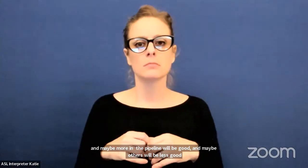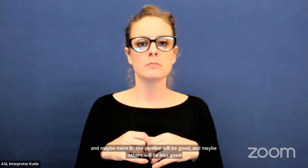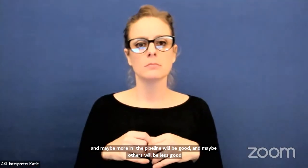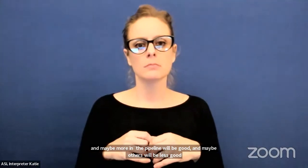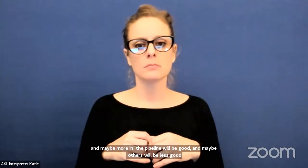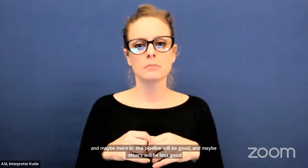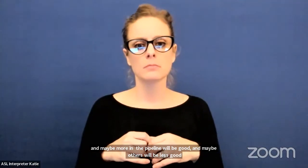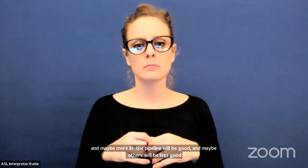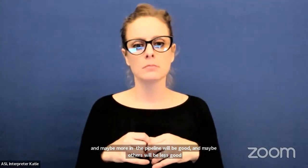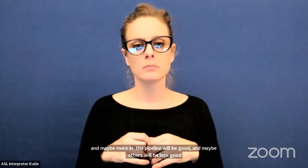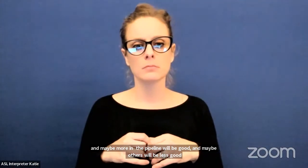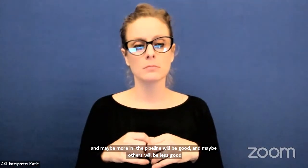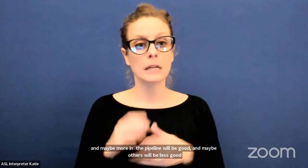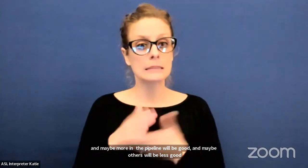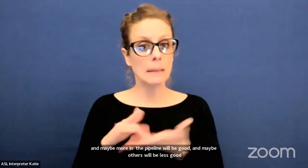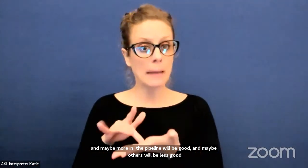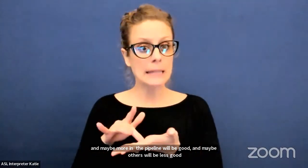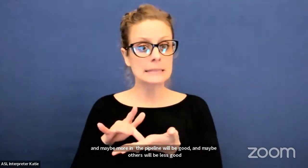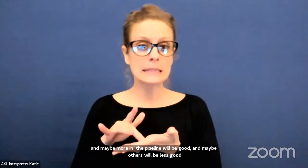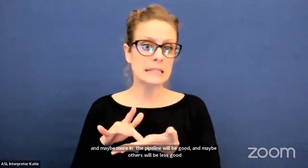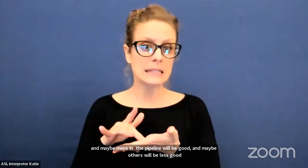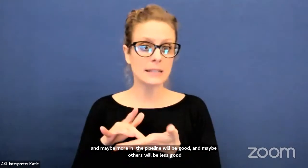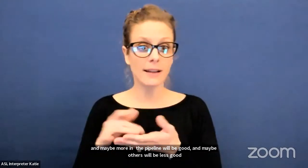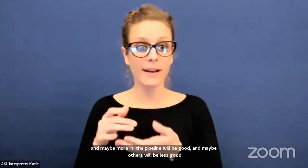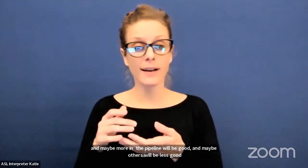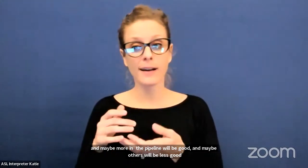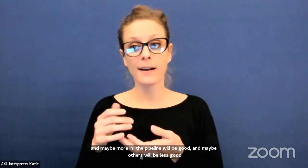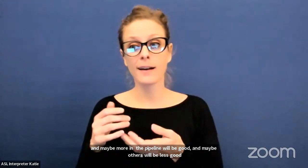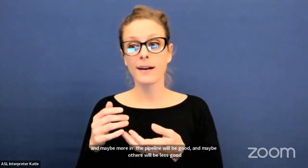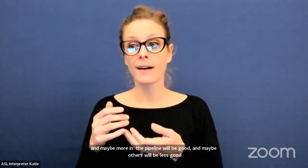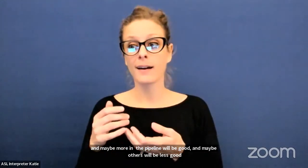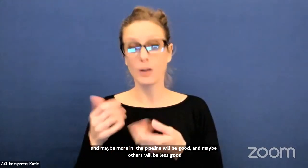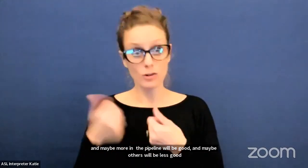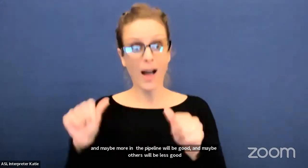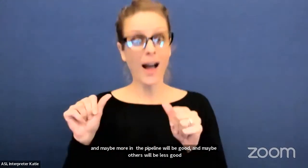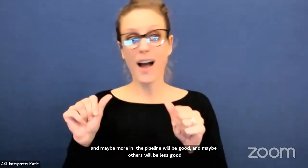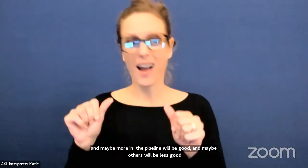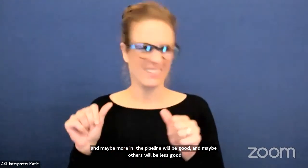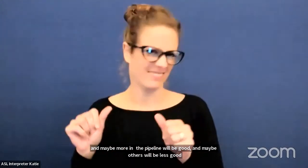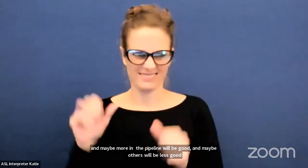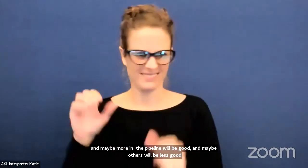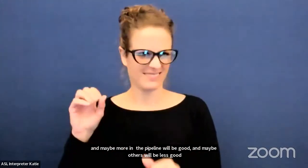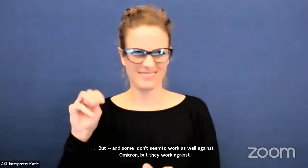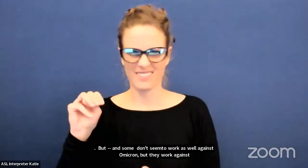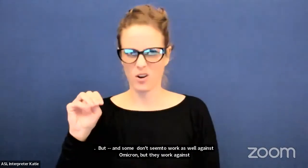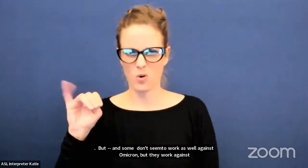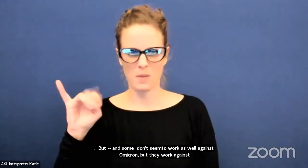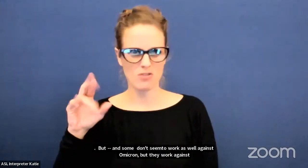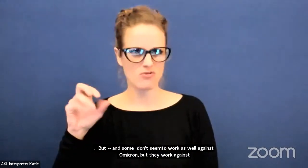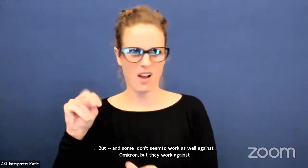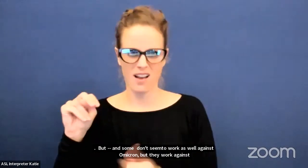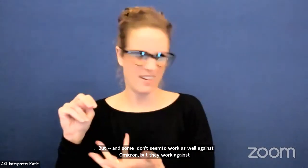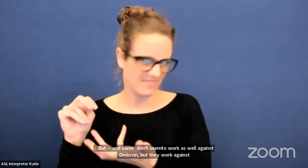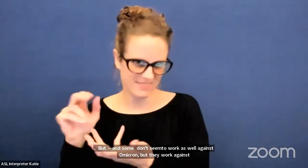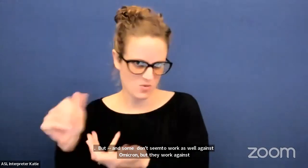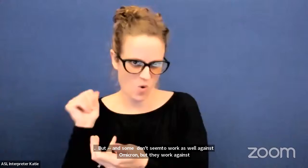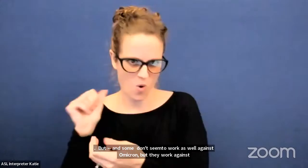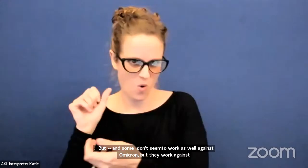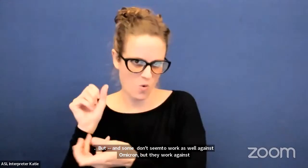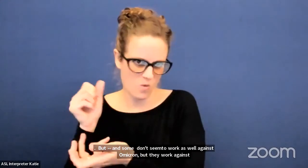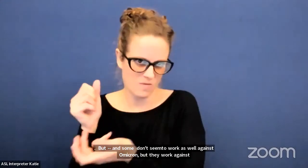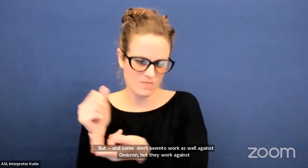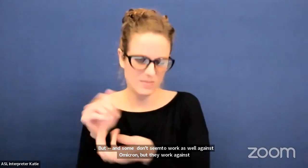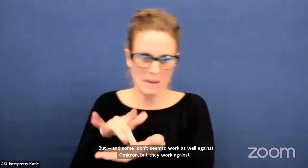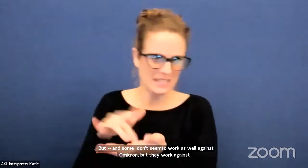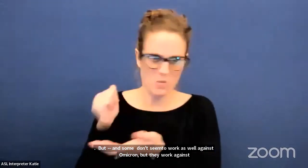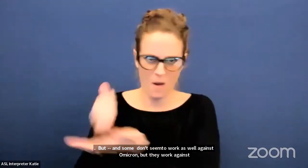And some don't seem to work as well against Omicron, but they work against other variants, and that issue will stay with us. So I think it's still